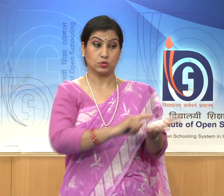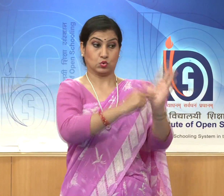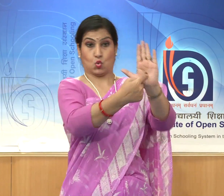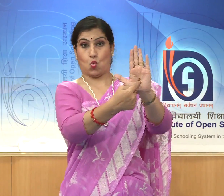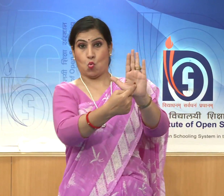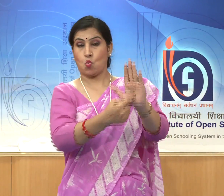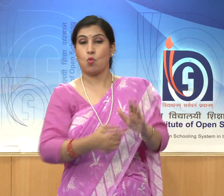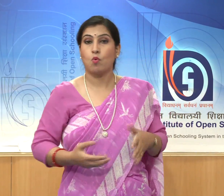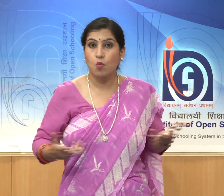reflects